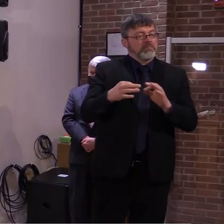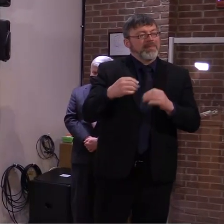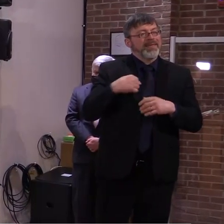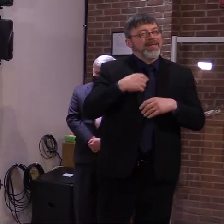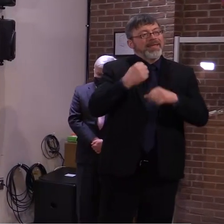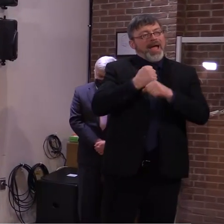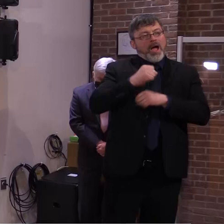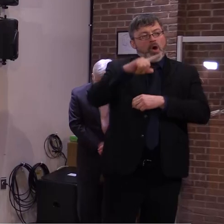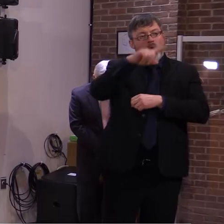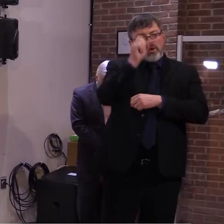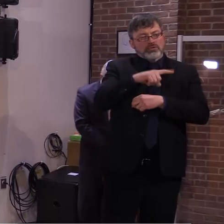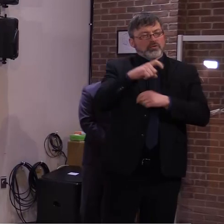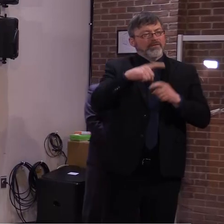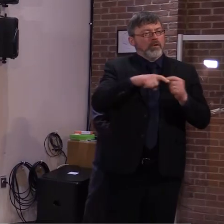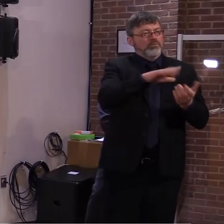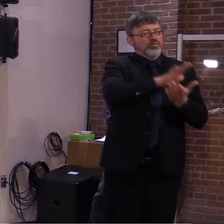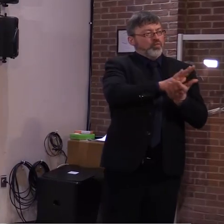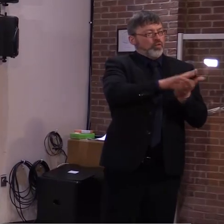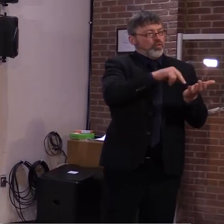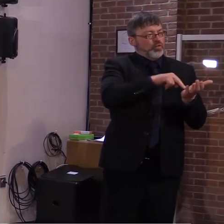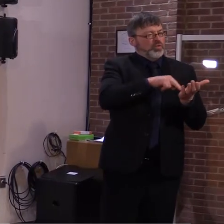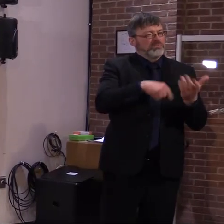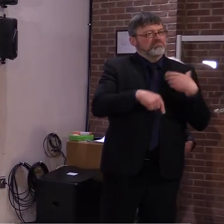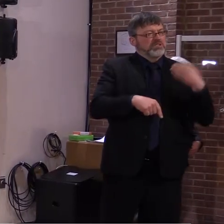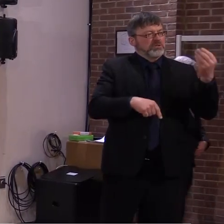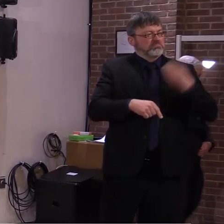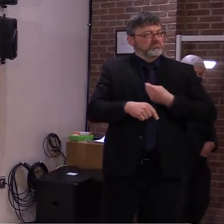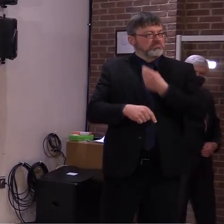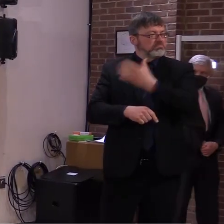close contact within schools.